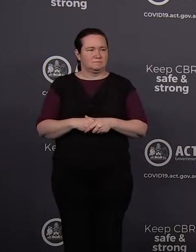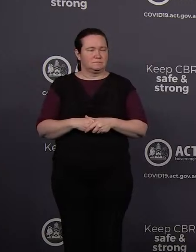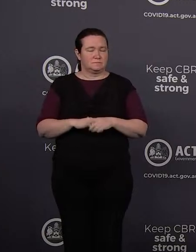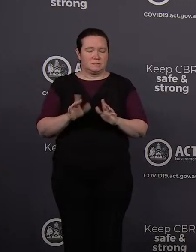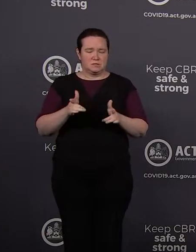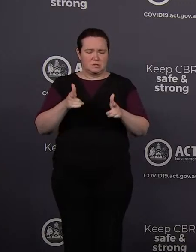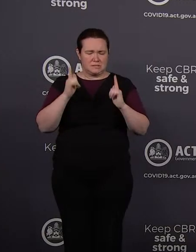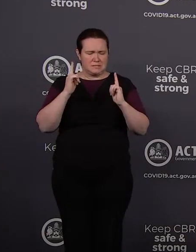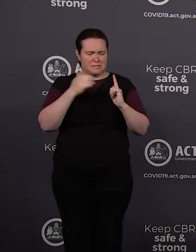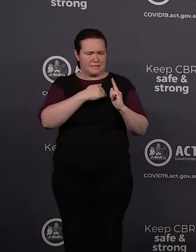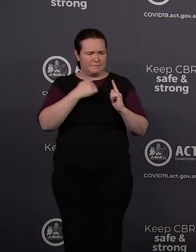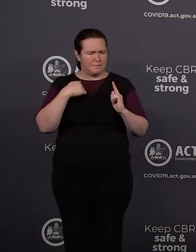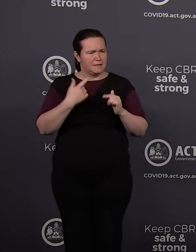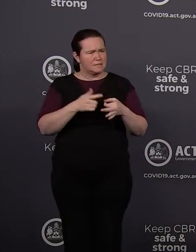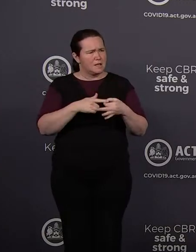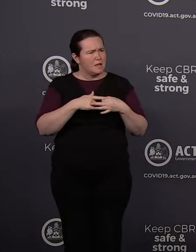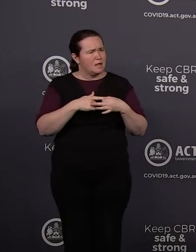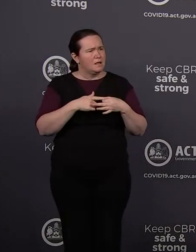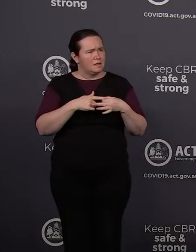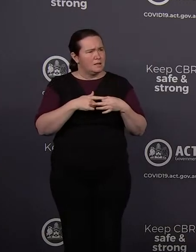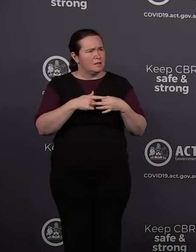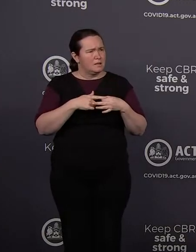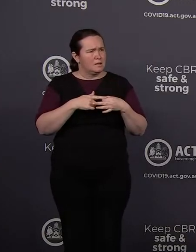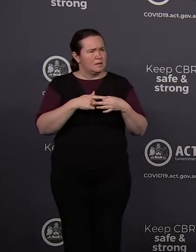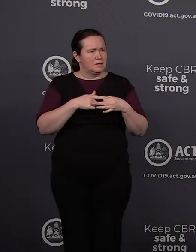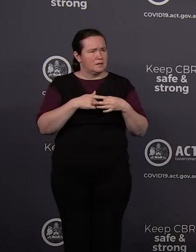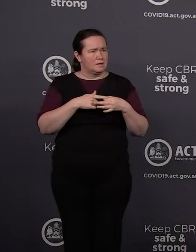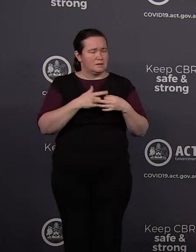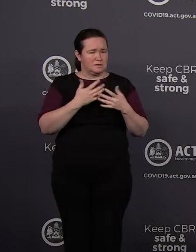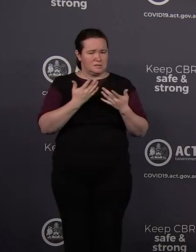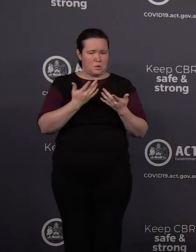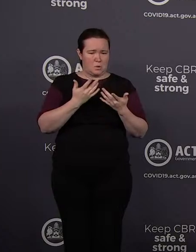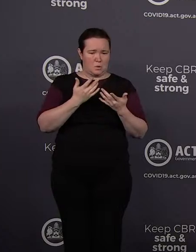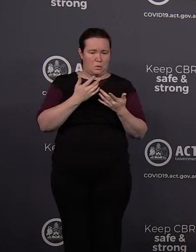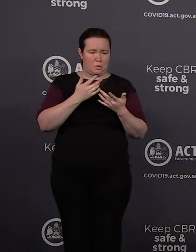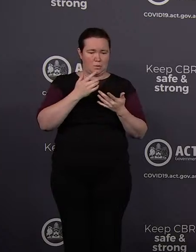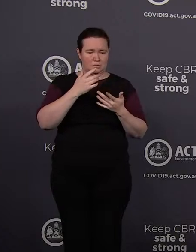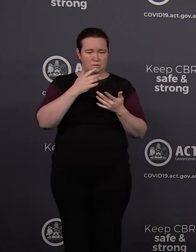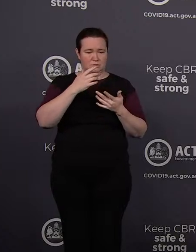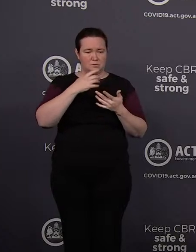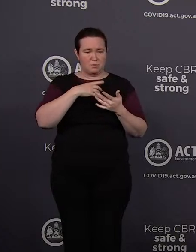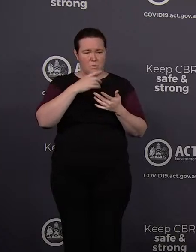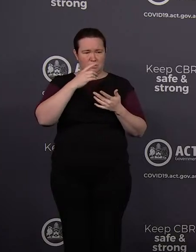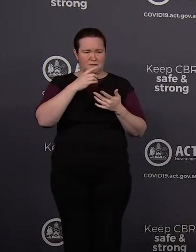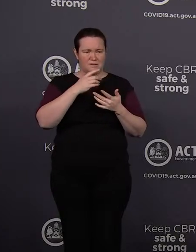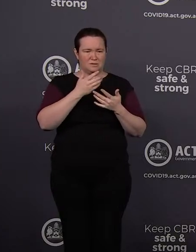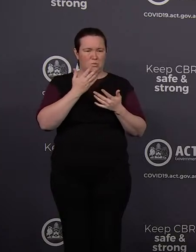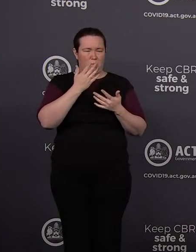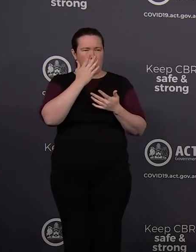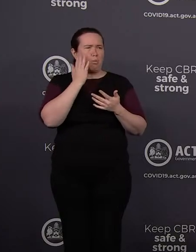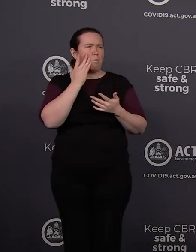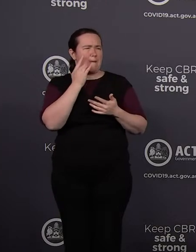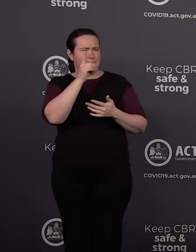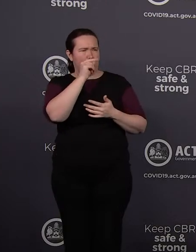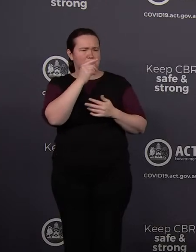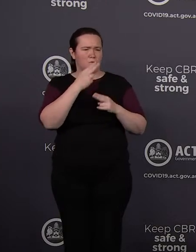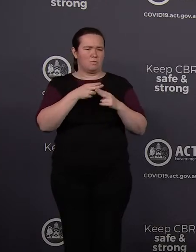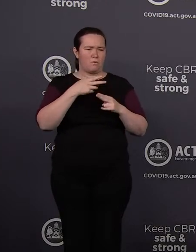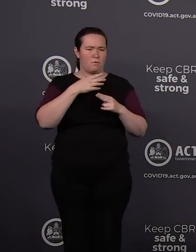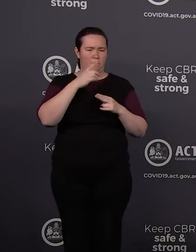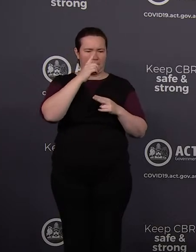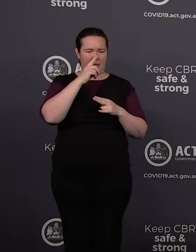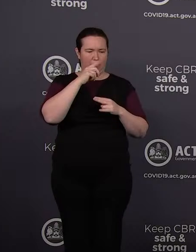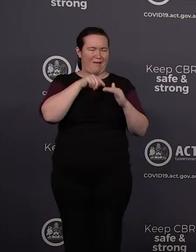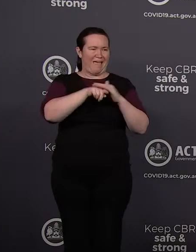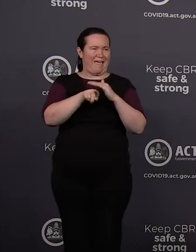Chief Minister, how close are we getting to people being able to enjoy a little bit more recreation outdoors, particularly I'm thinking community